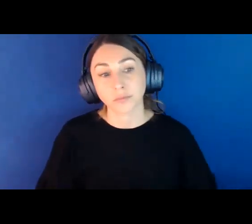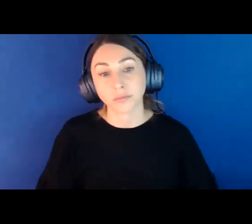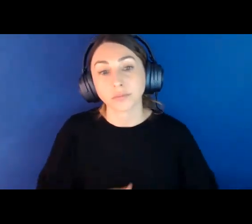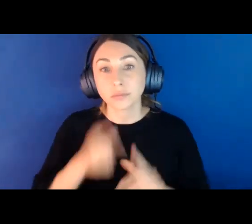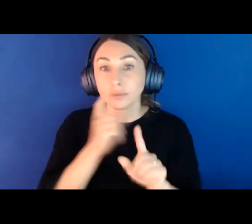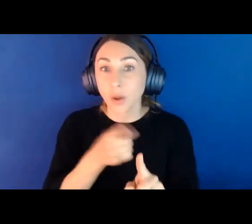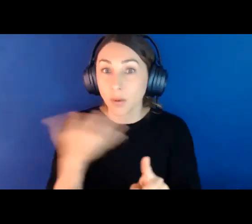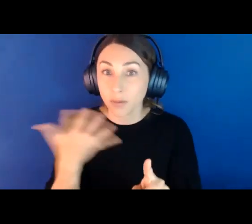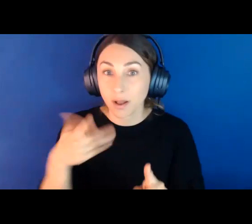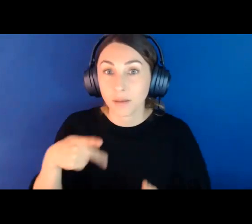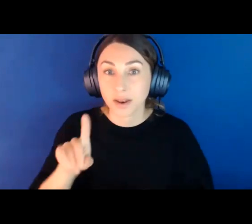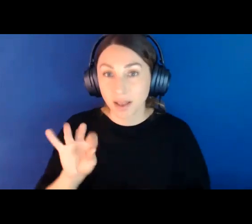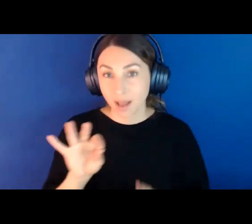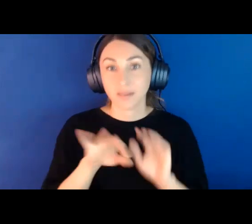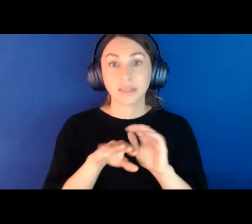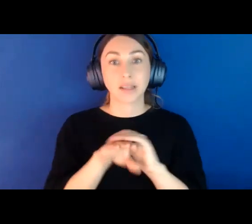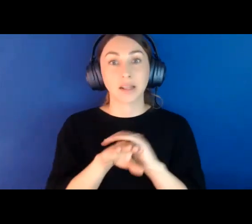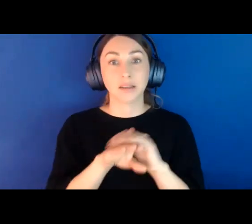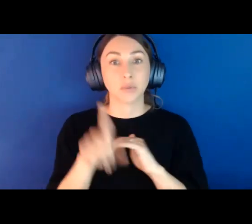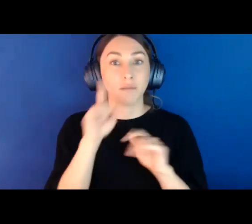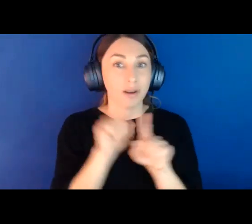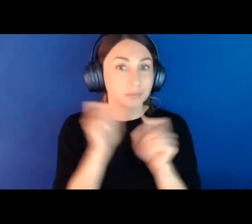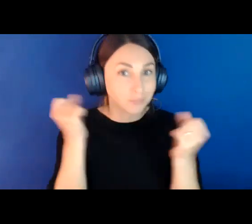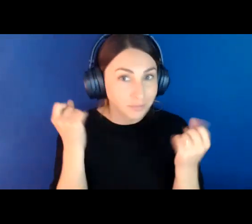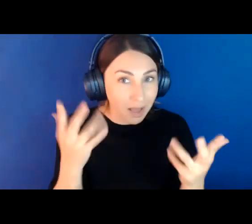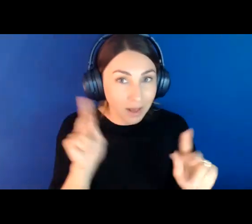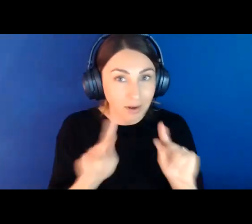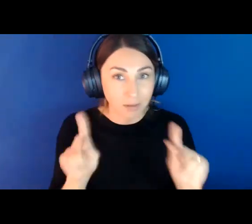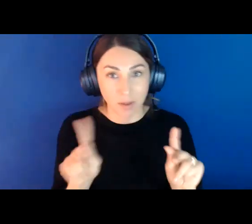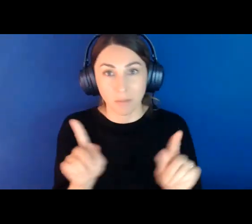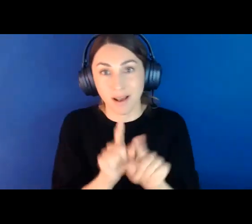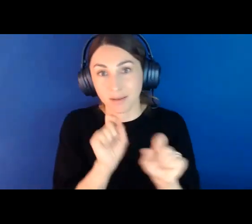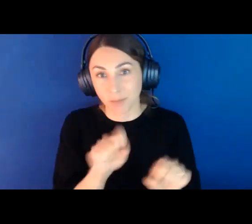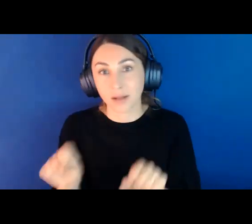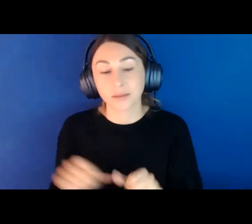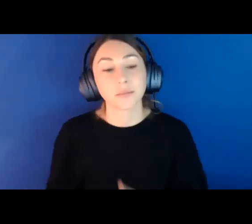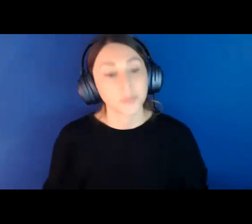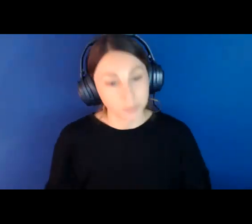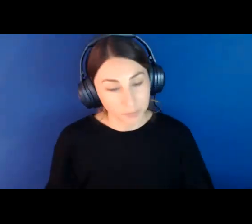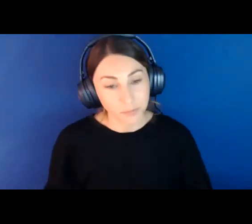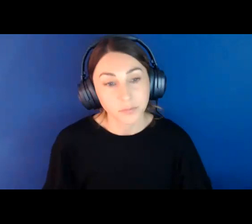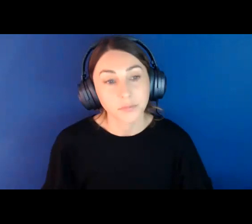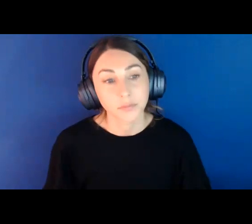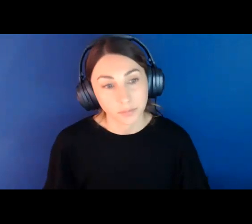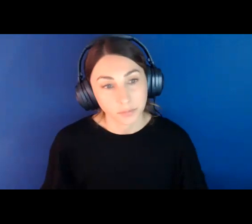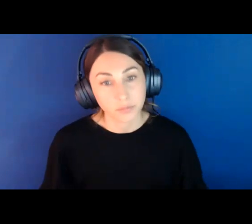to make your PDF accessible to as many people as possible. Next slide, please.